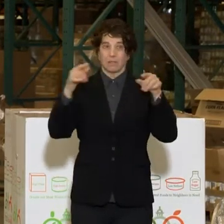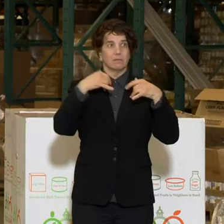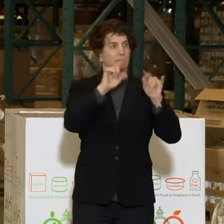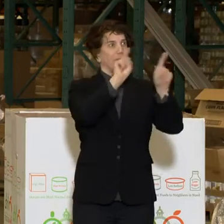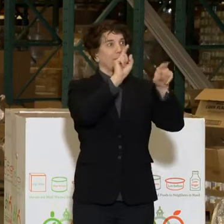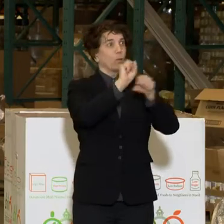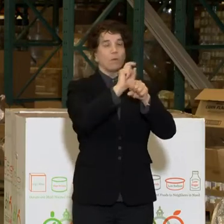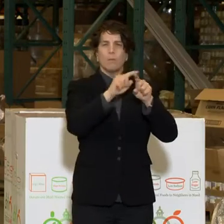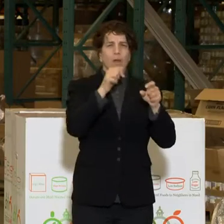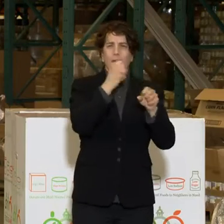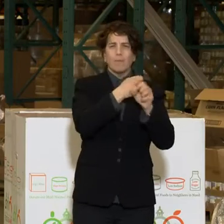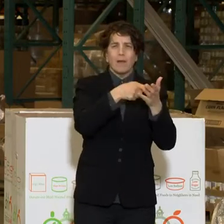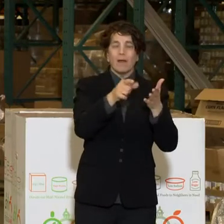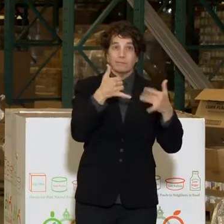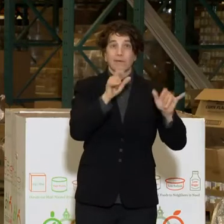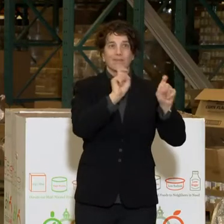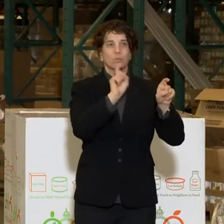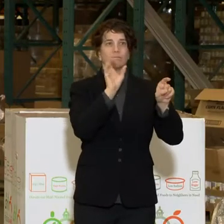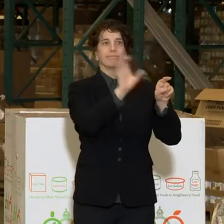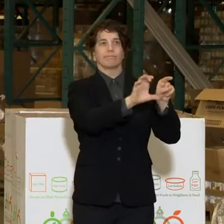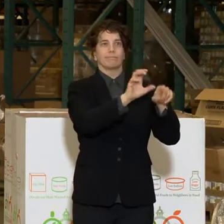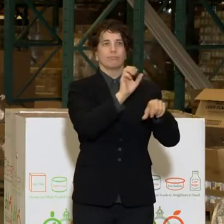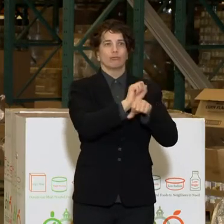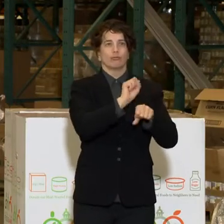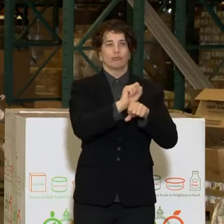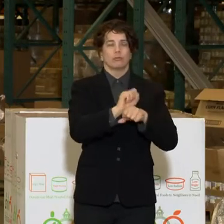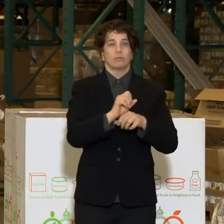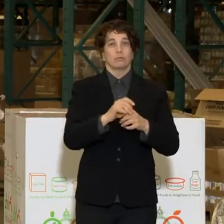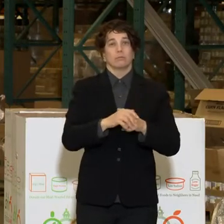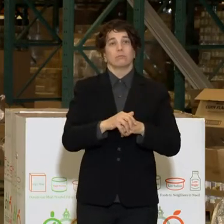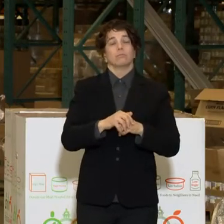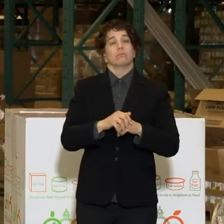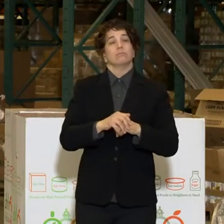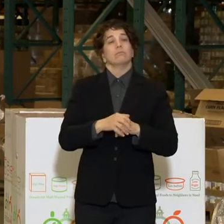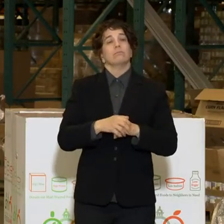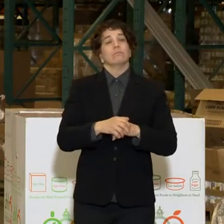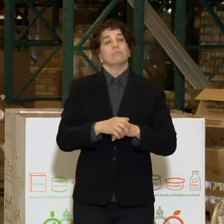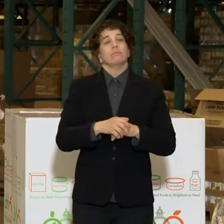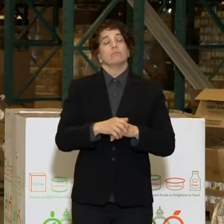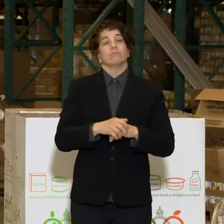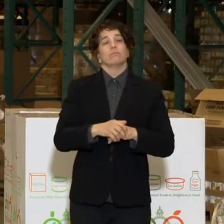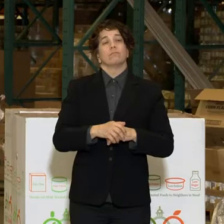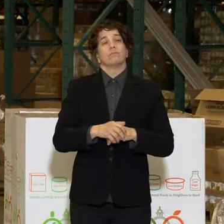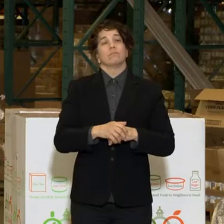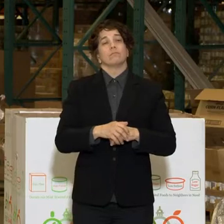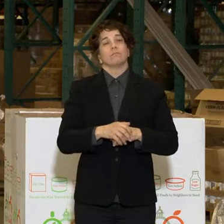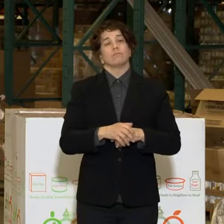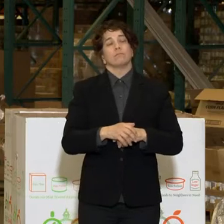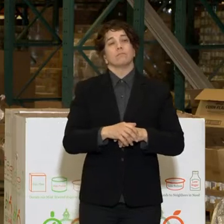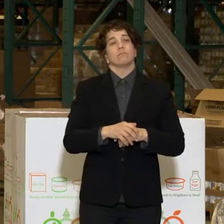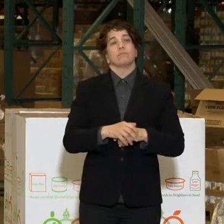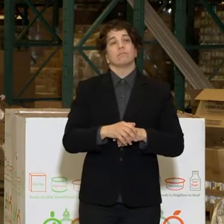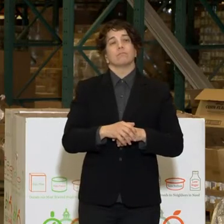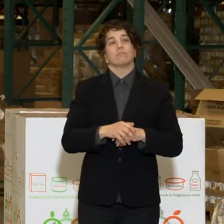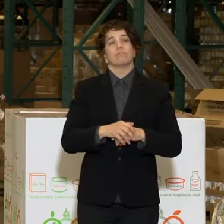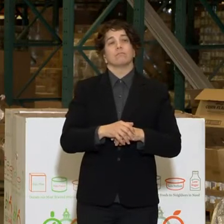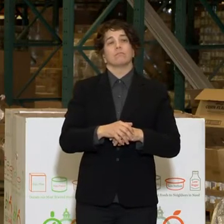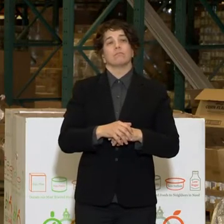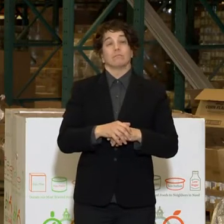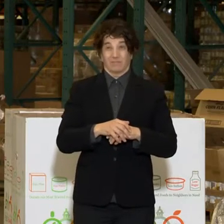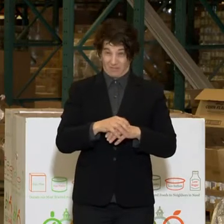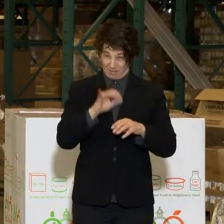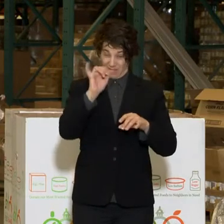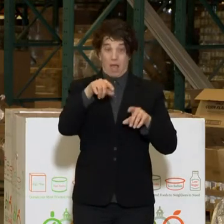go to work, and they do not get paid, and they are not eligible for unemployment insurance. They